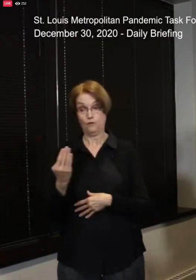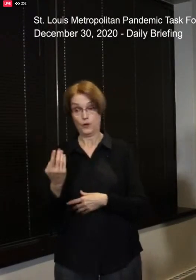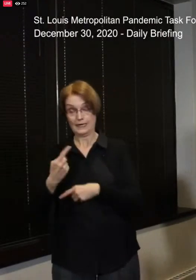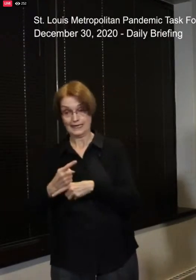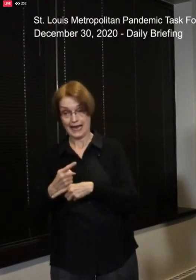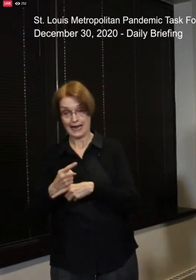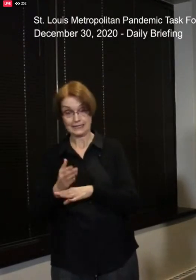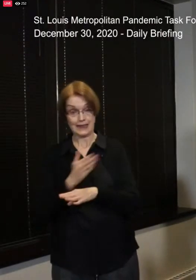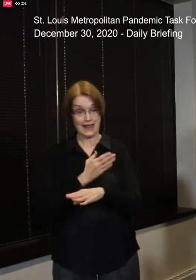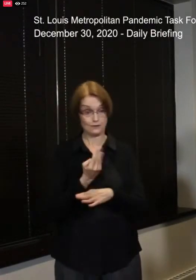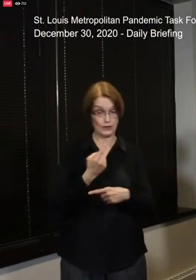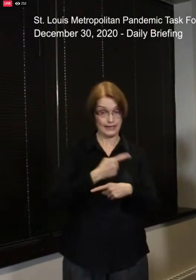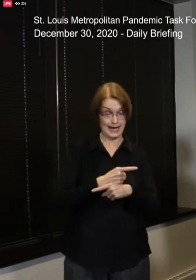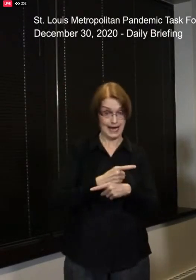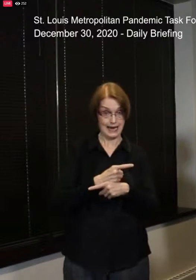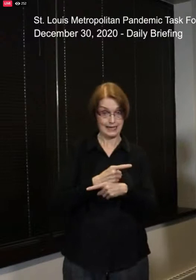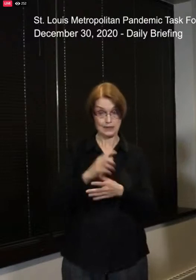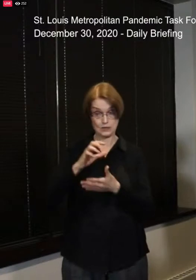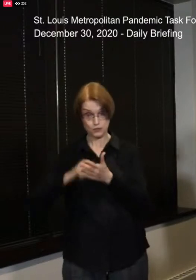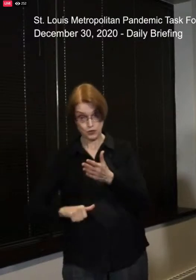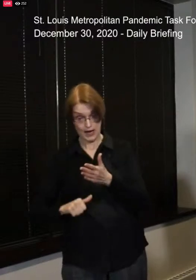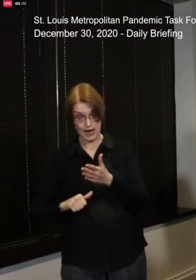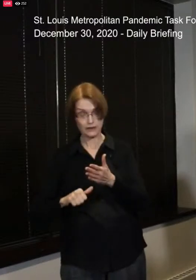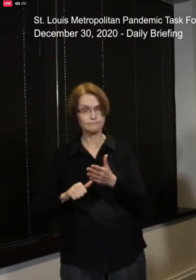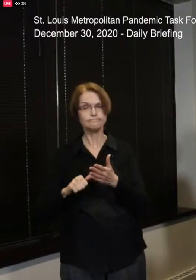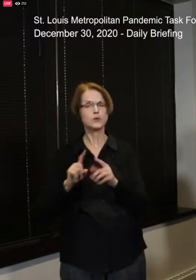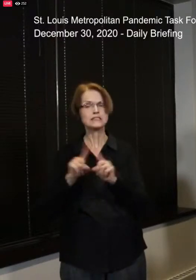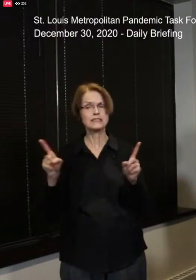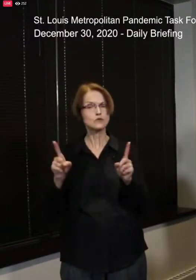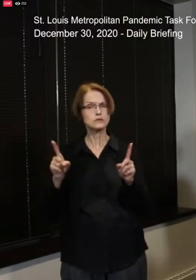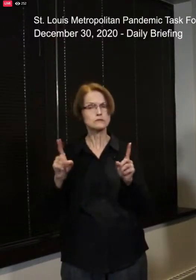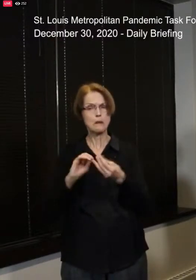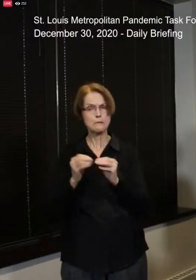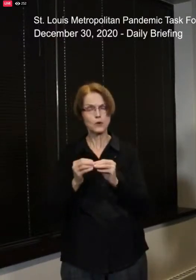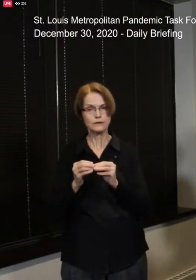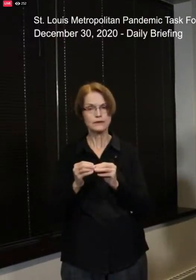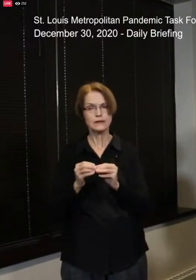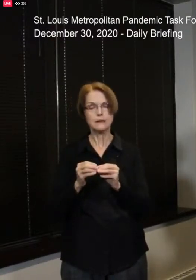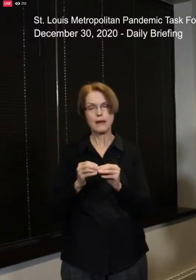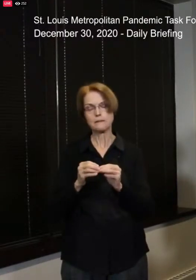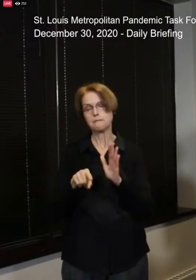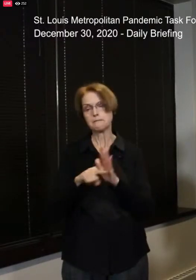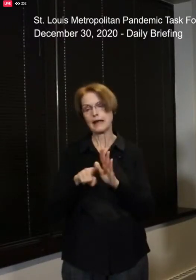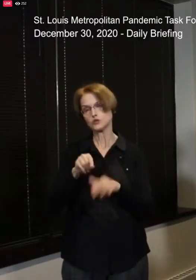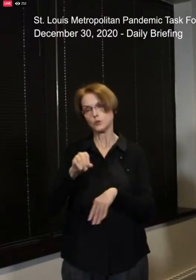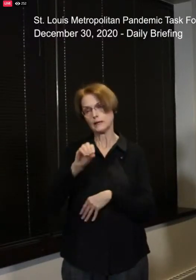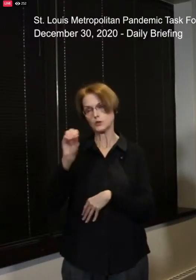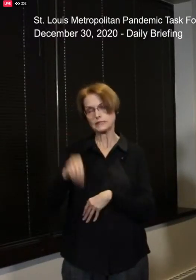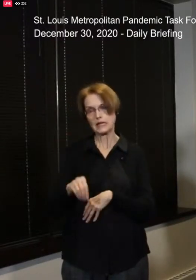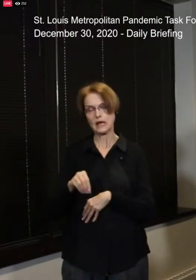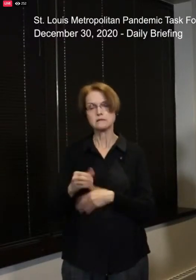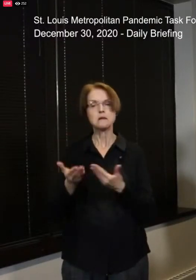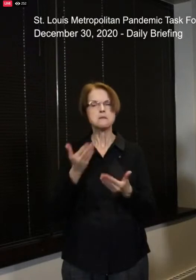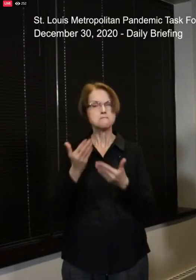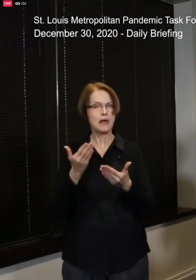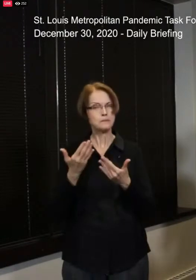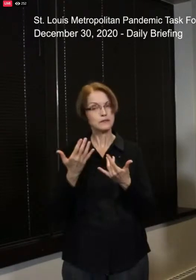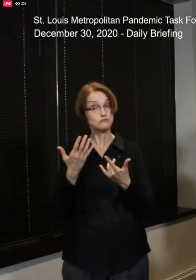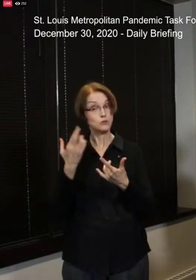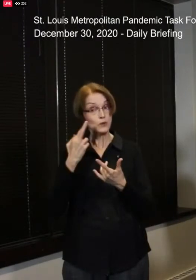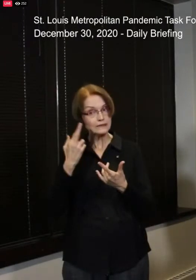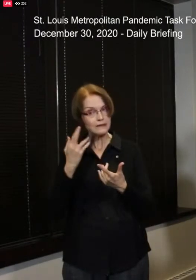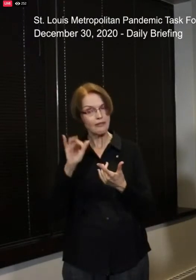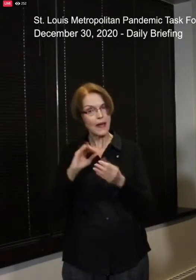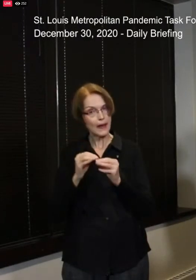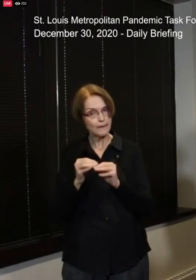and look at the difference. And we are at a minus around 20%. Some of that might be artifactual from the holidays